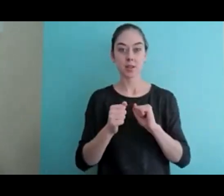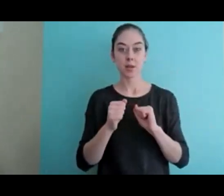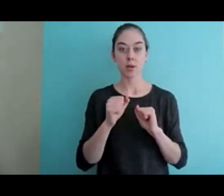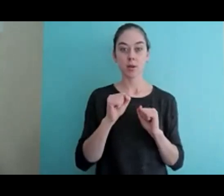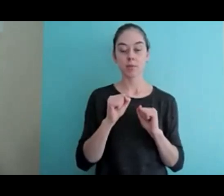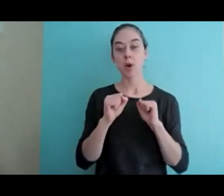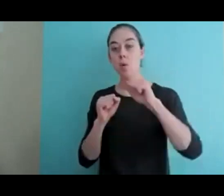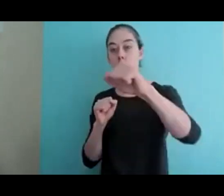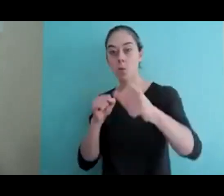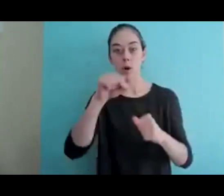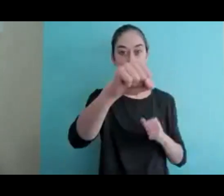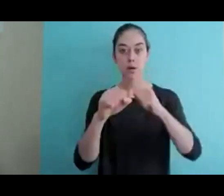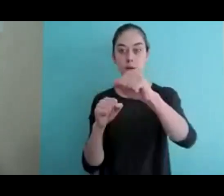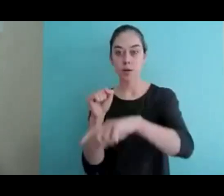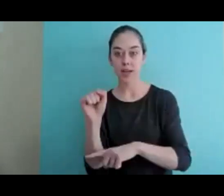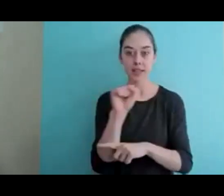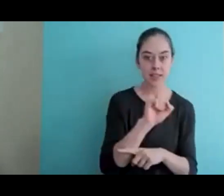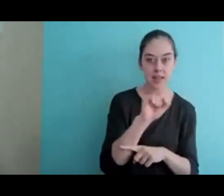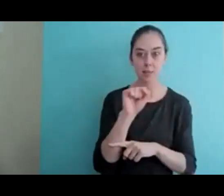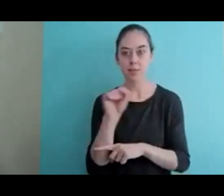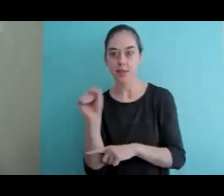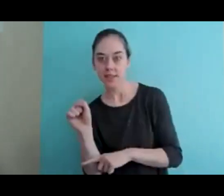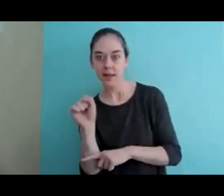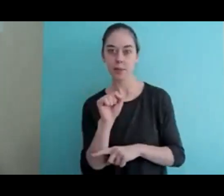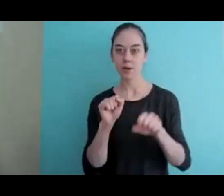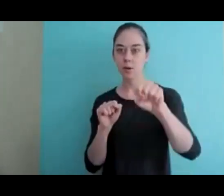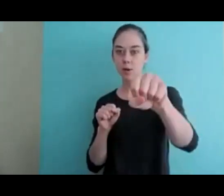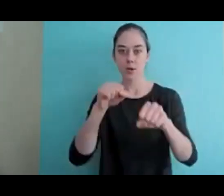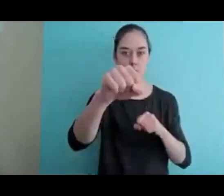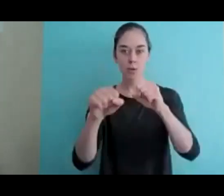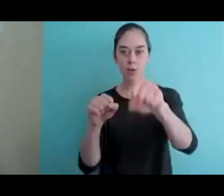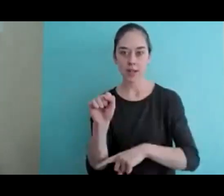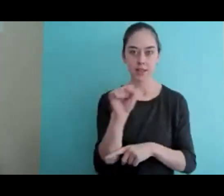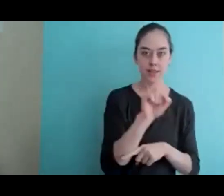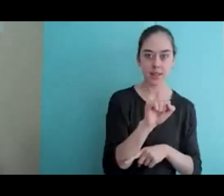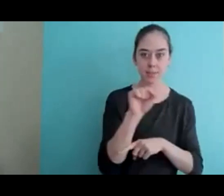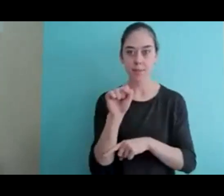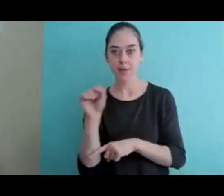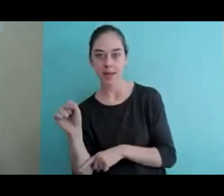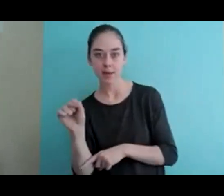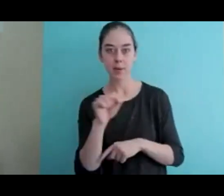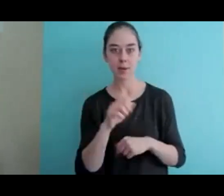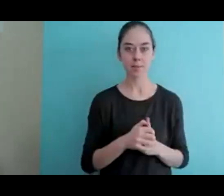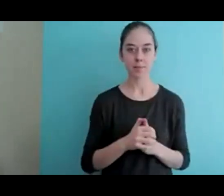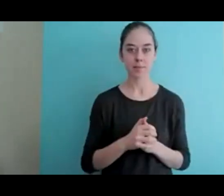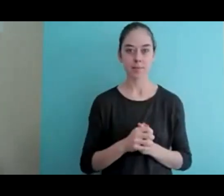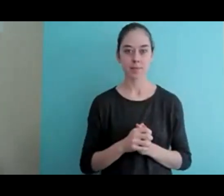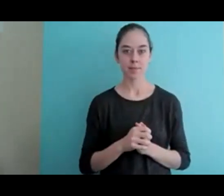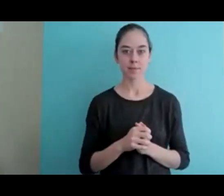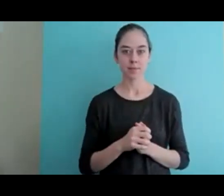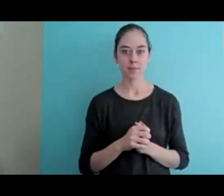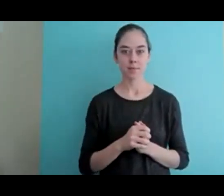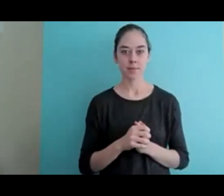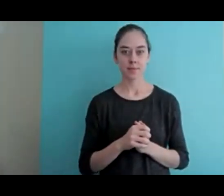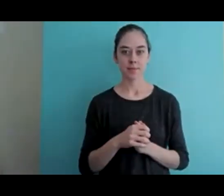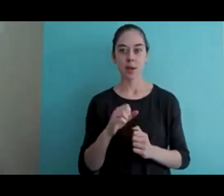slip, slip. So you're moving your hips. One, two, three, slip, slip. One, two, three,